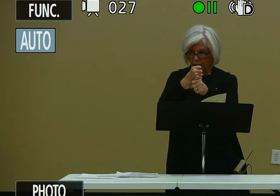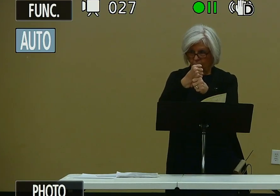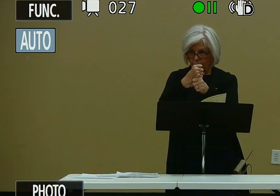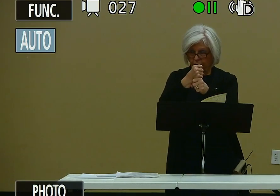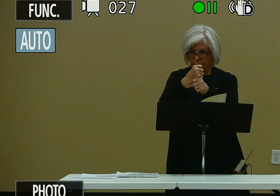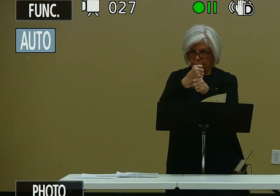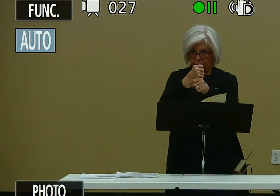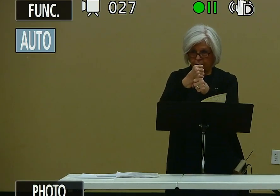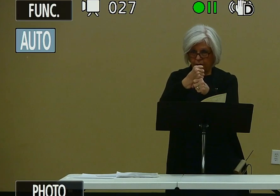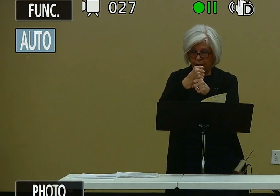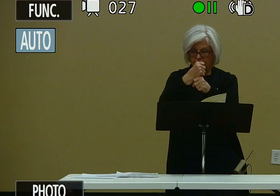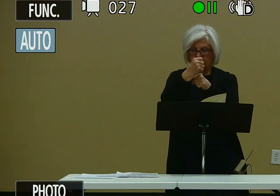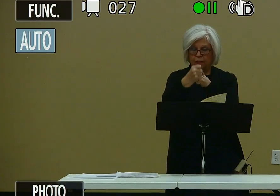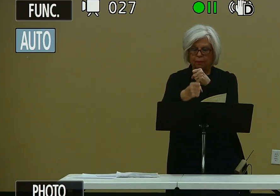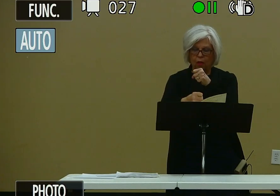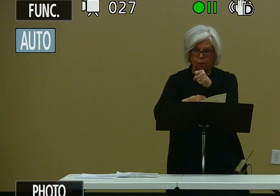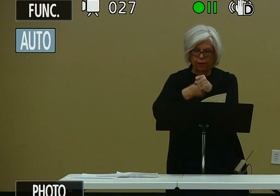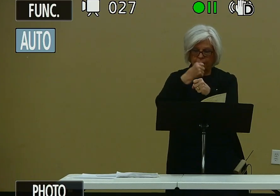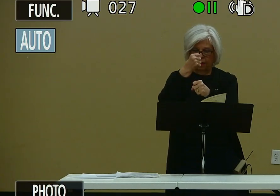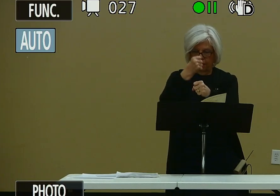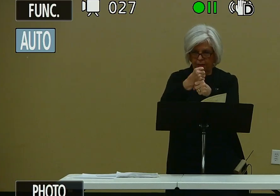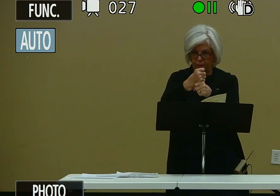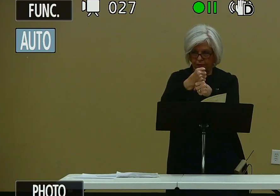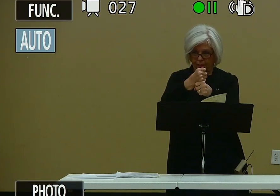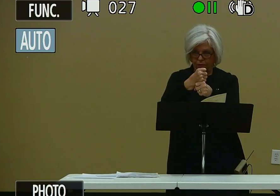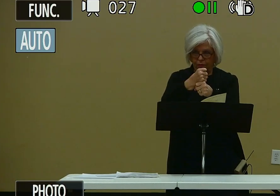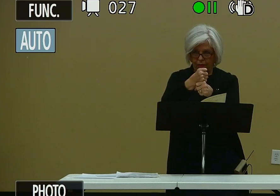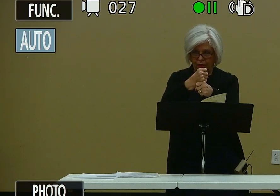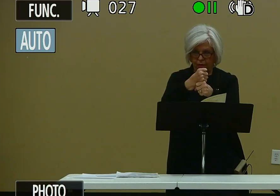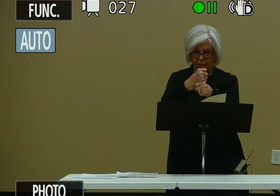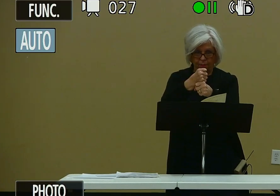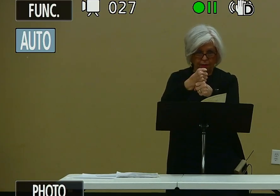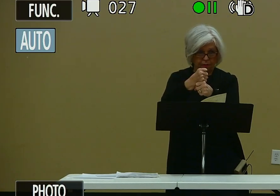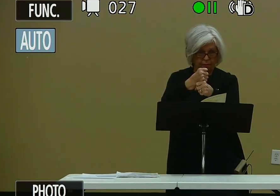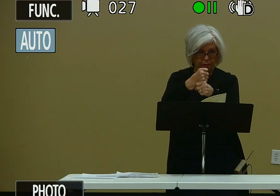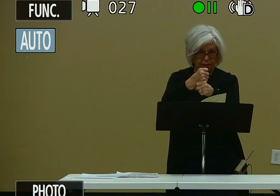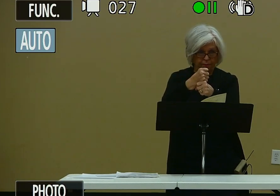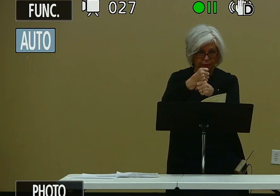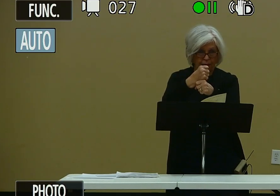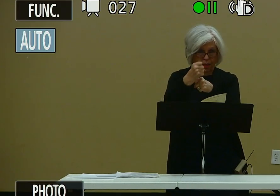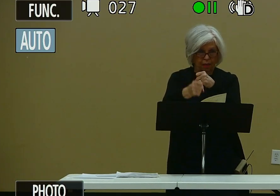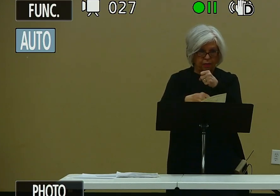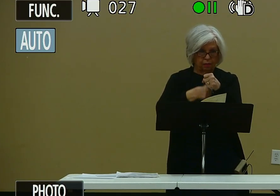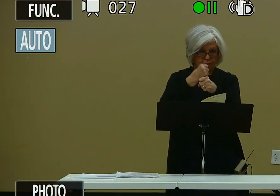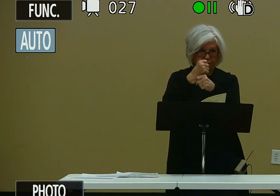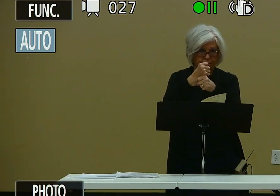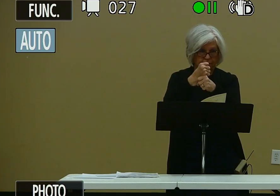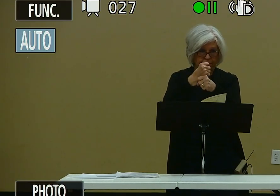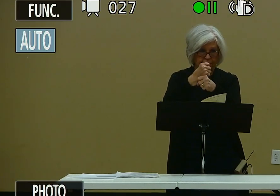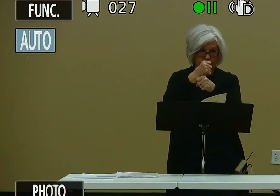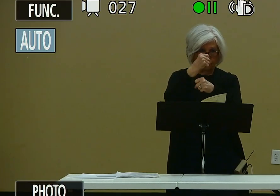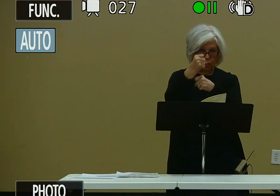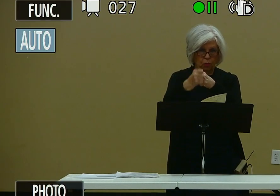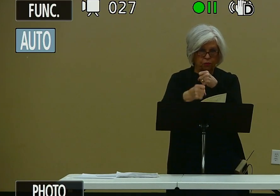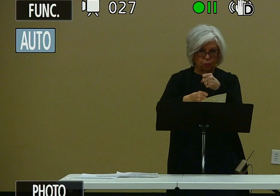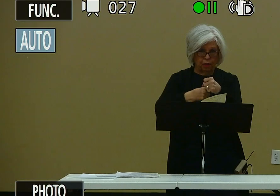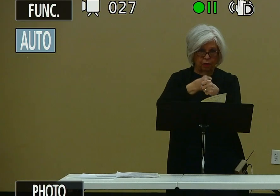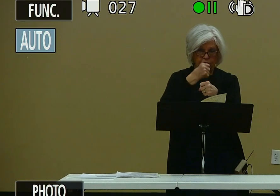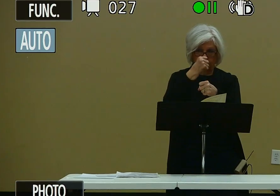one over the other. Come all the way around and hit the top fist again on top of the bottom. Year. That's a full 12 months